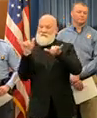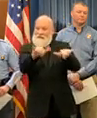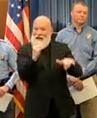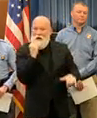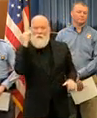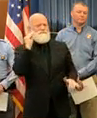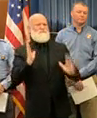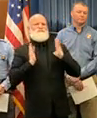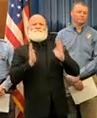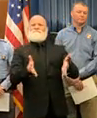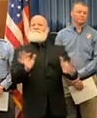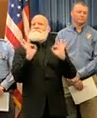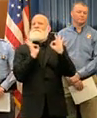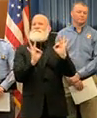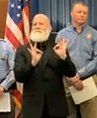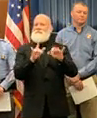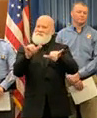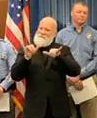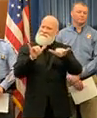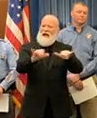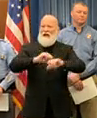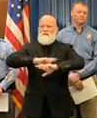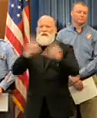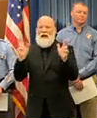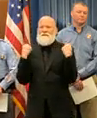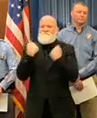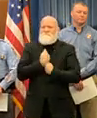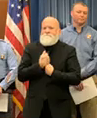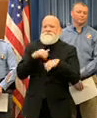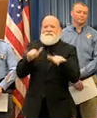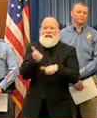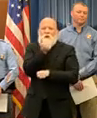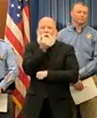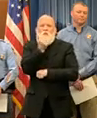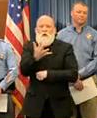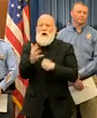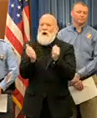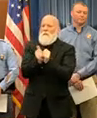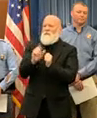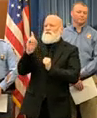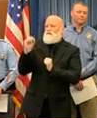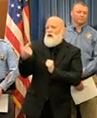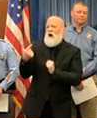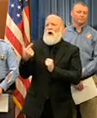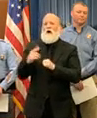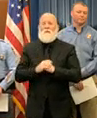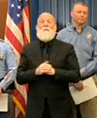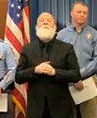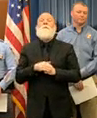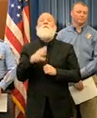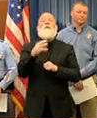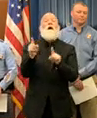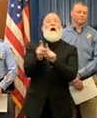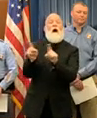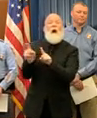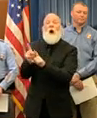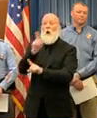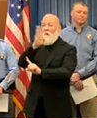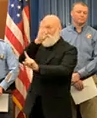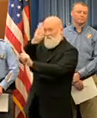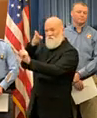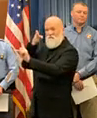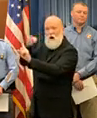and be prepared. And part of our preparation always, again, is focused on safety, and that